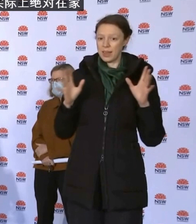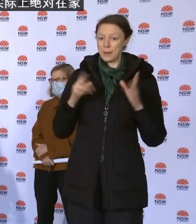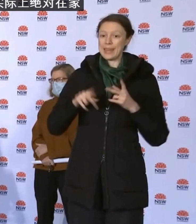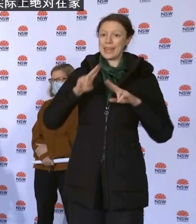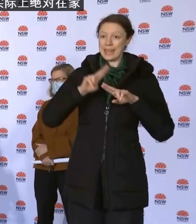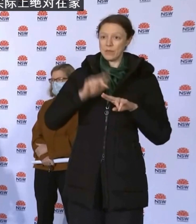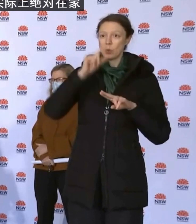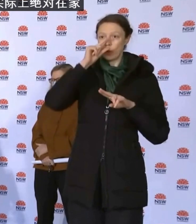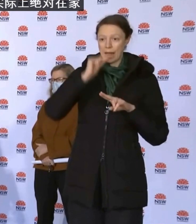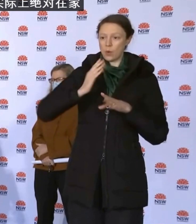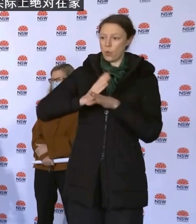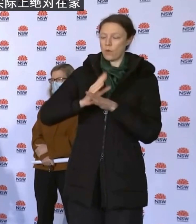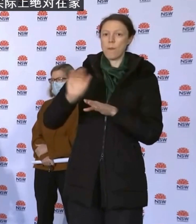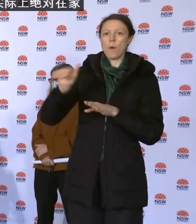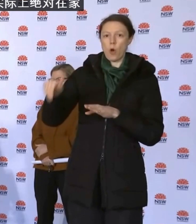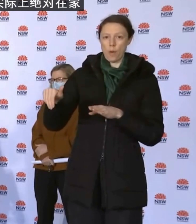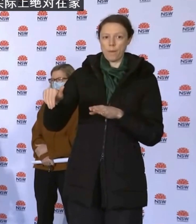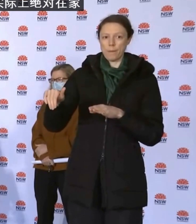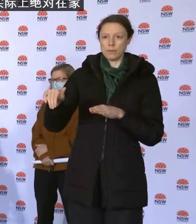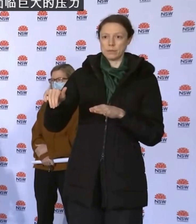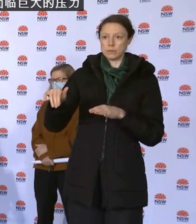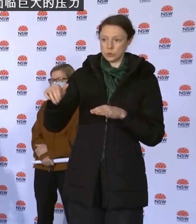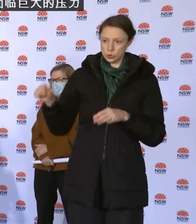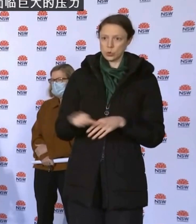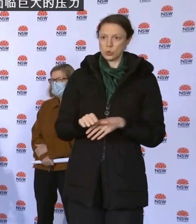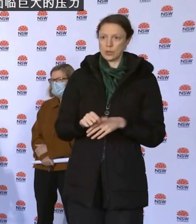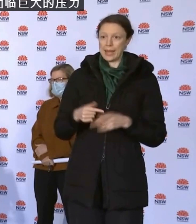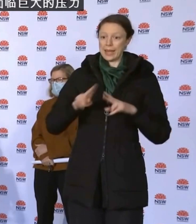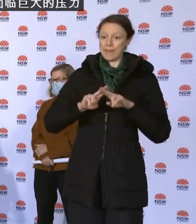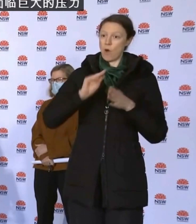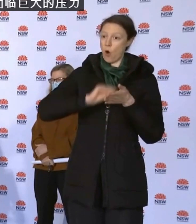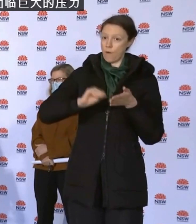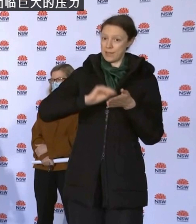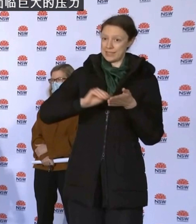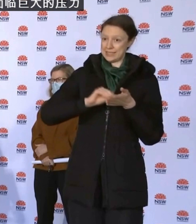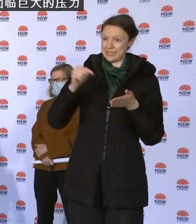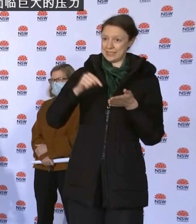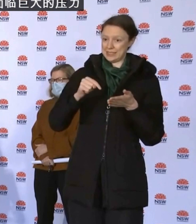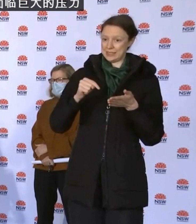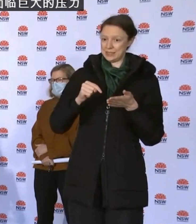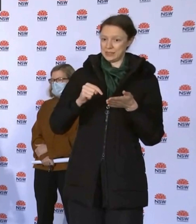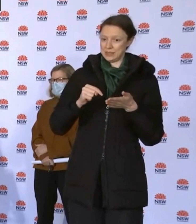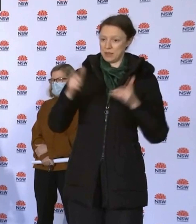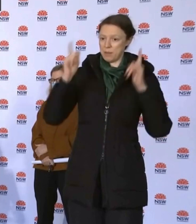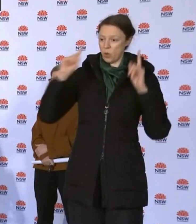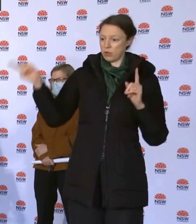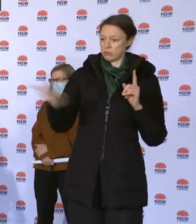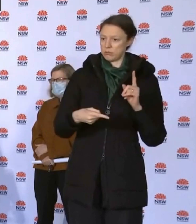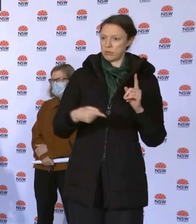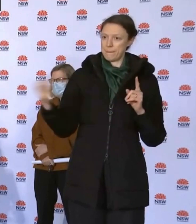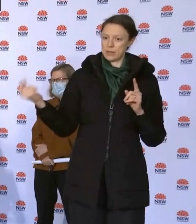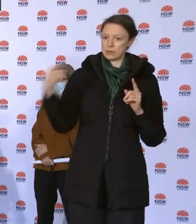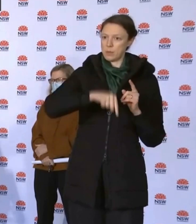should absolutely be at home. In fact, if an office worker is forced into the workplace, well, then the employer can face hefty fines.